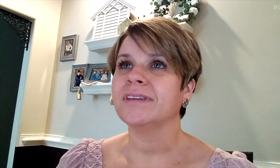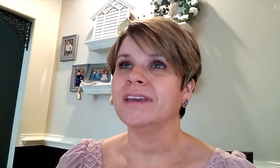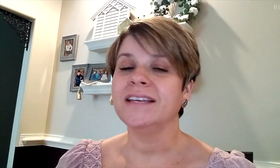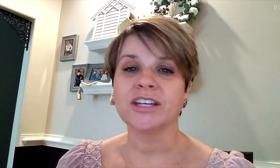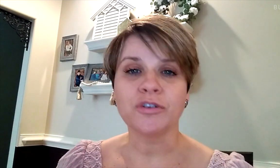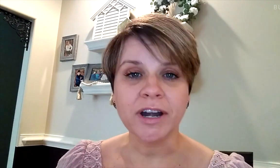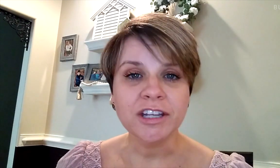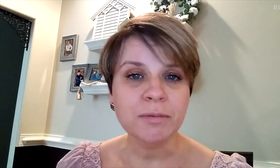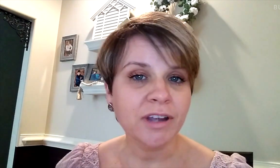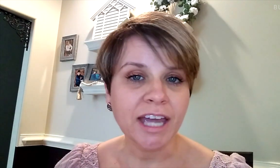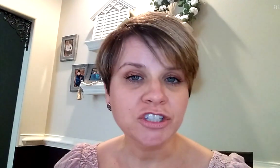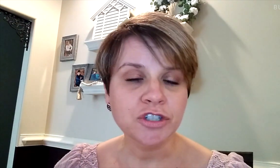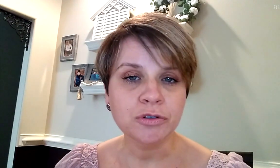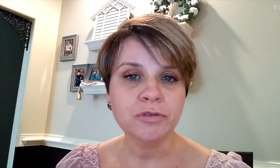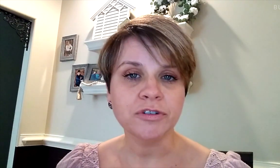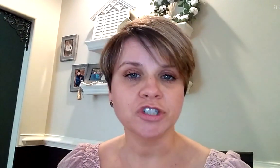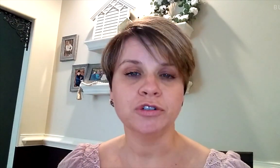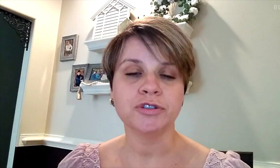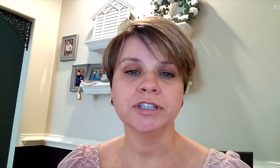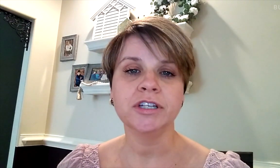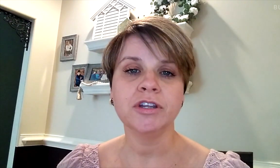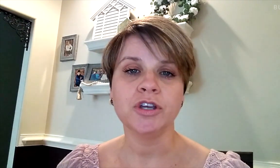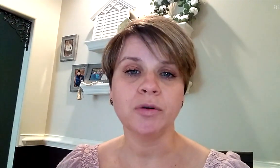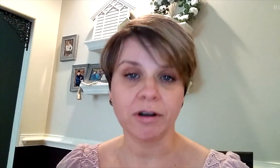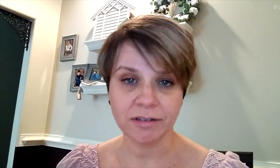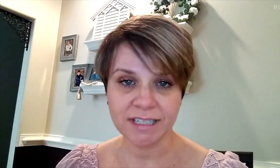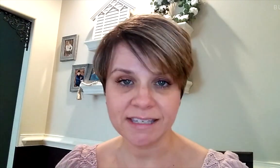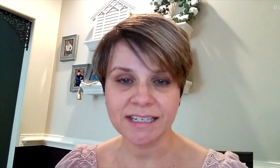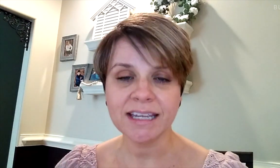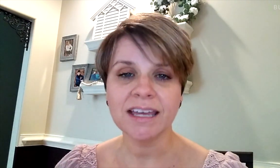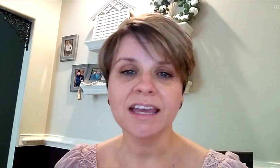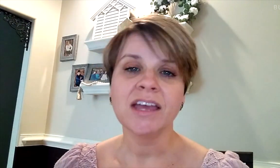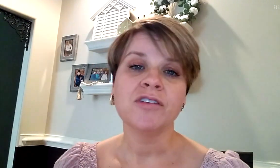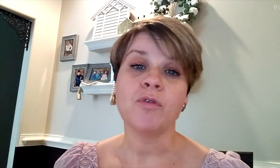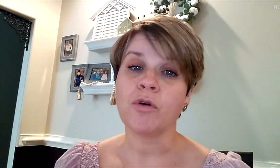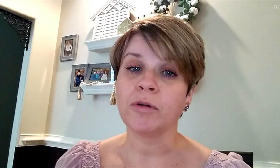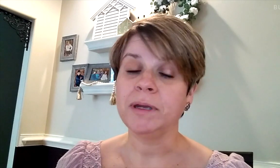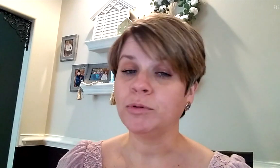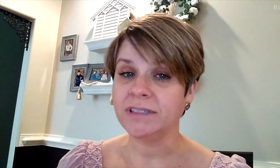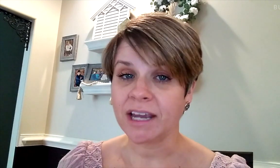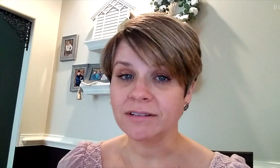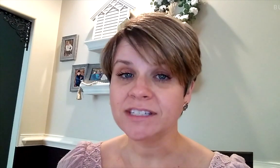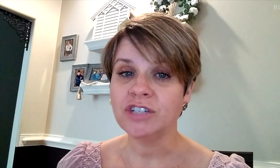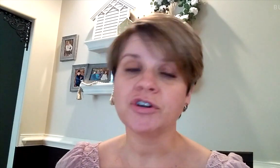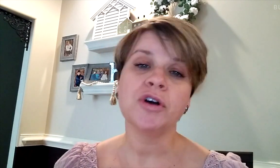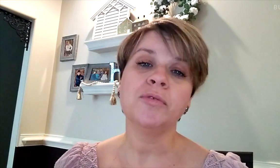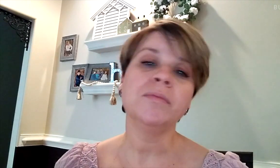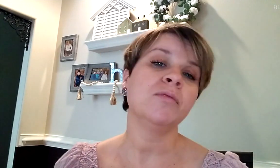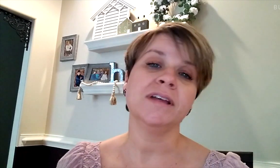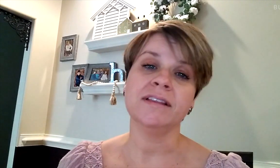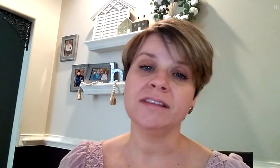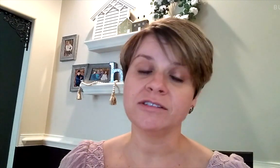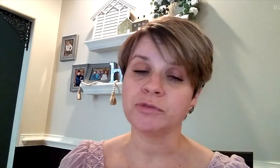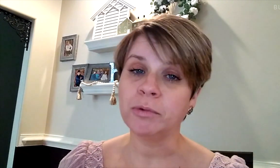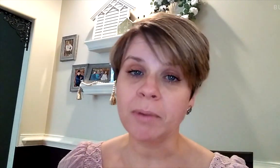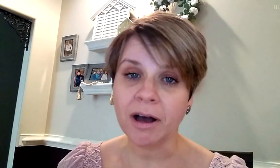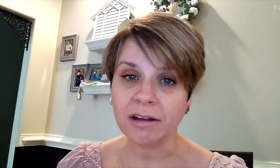It's a great communication tool for children who are autistic, for people with Down syndrome, with cerebral